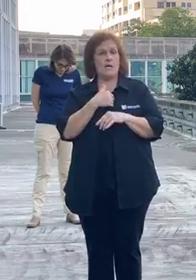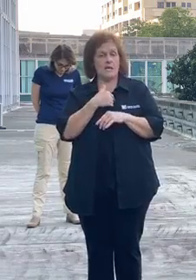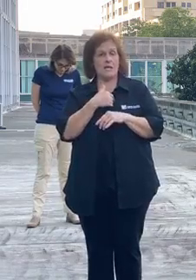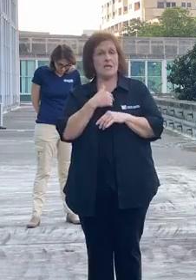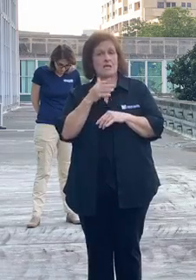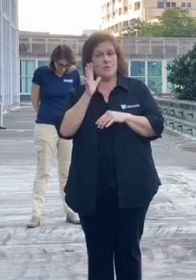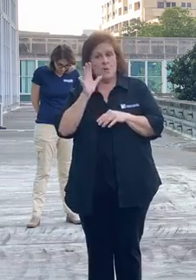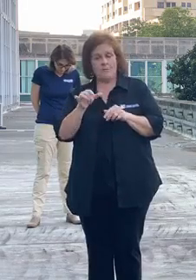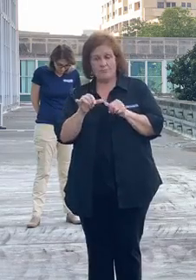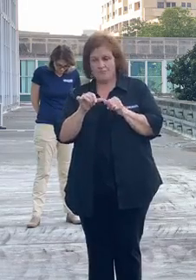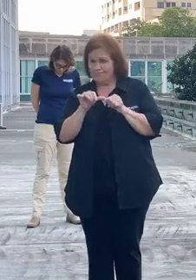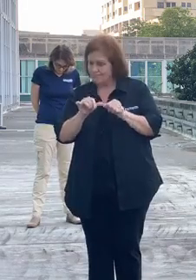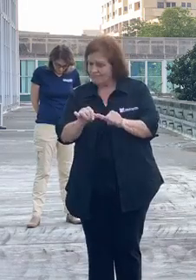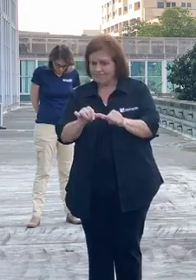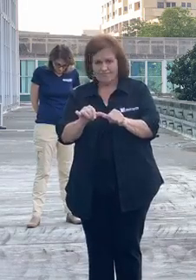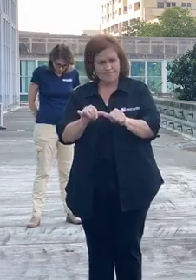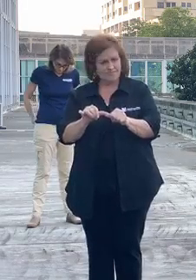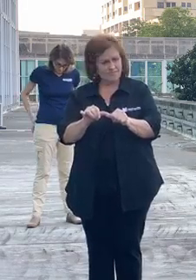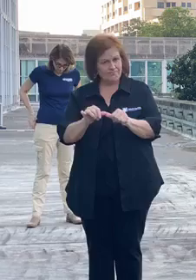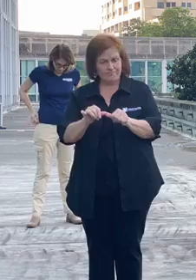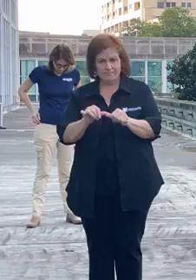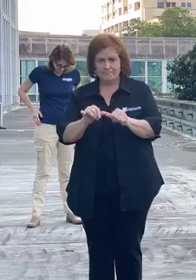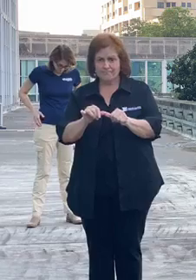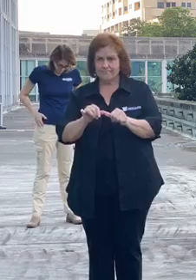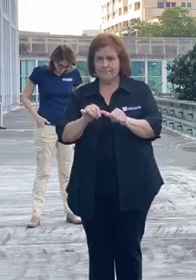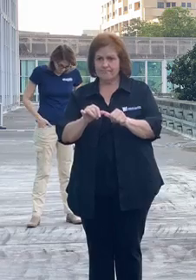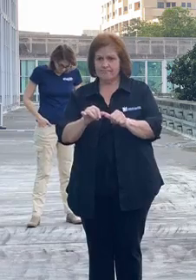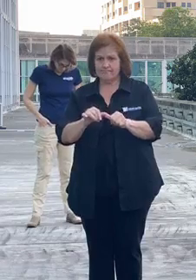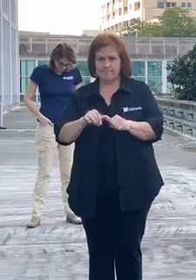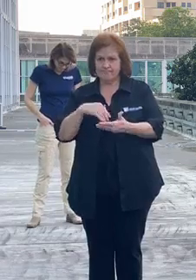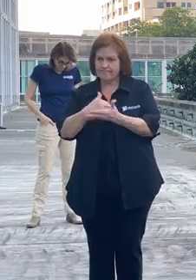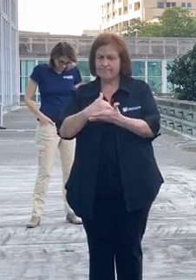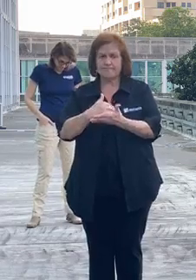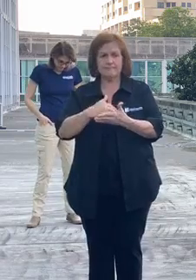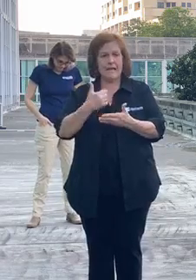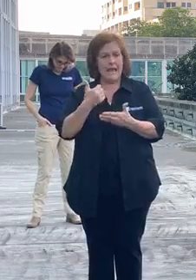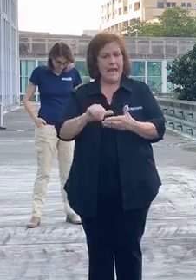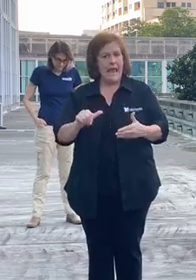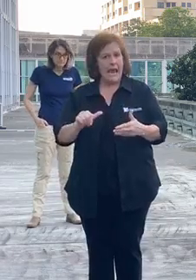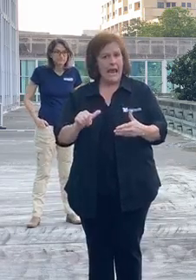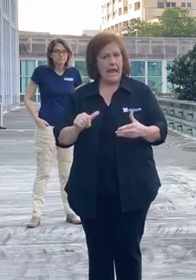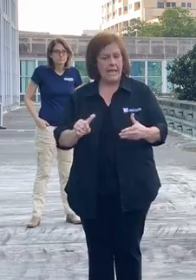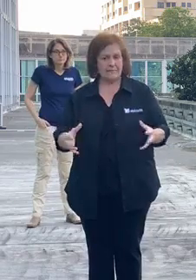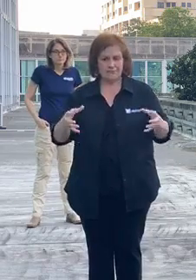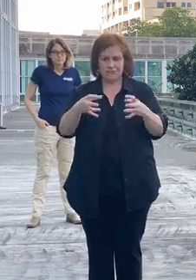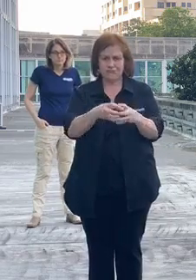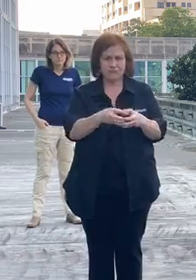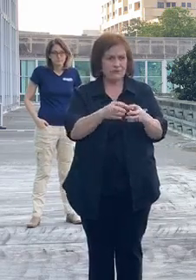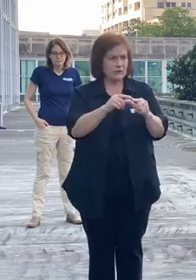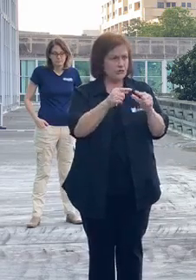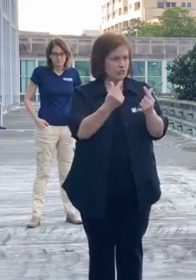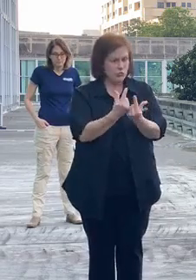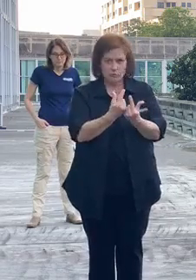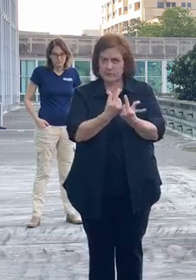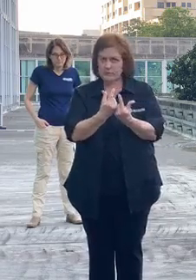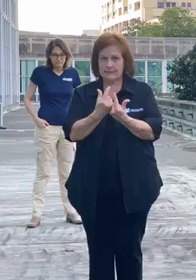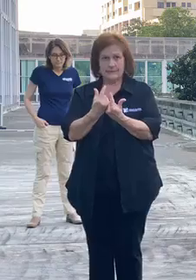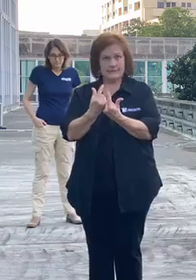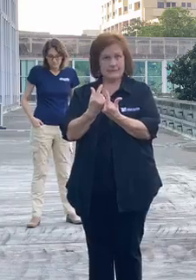absolutely, remaining aggressive as it relates to enforcement, constitutional policing practices all the